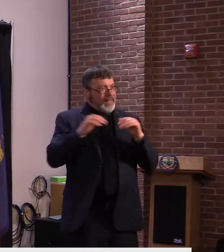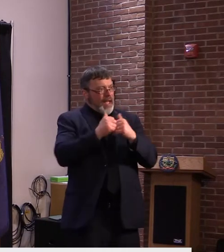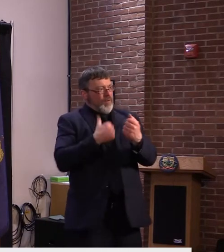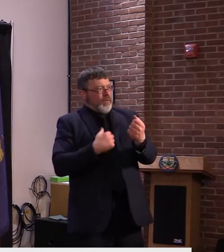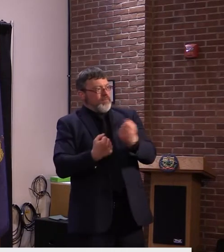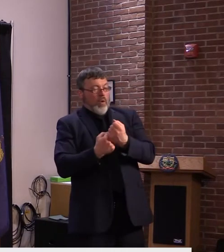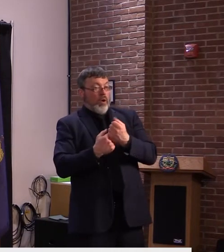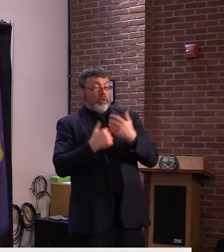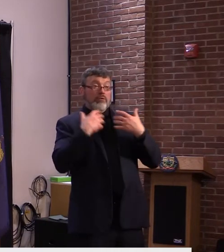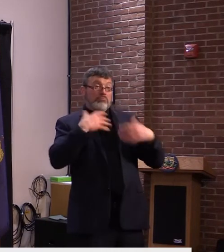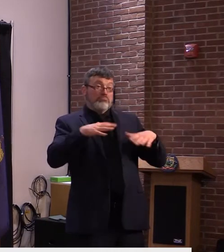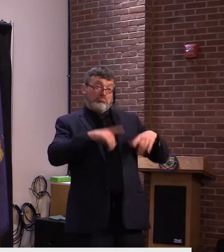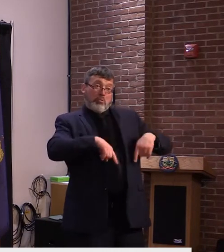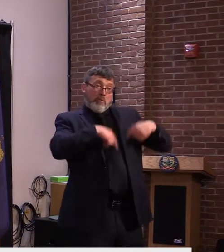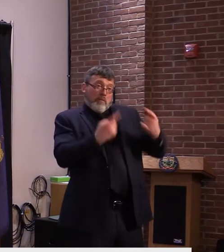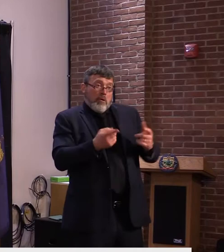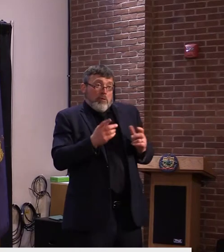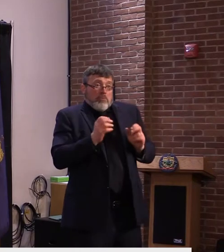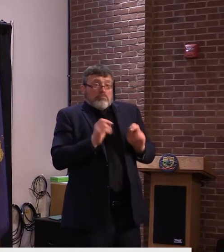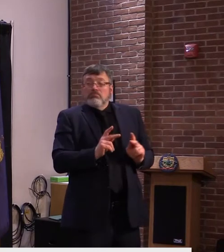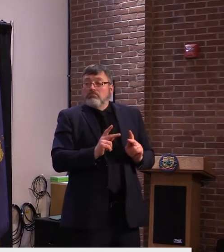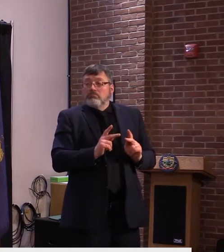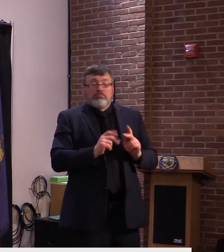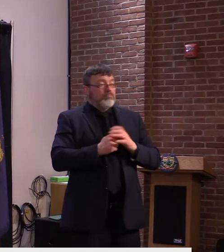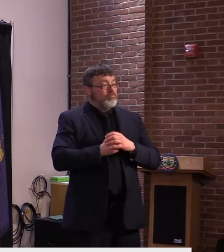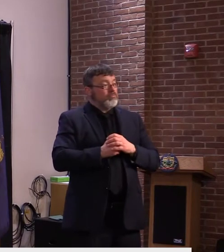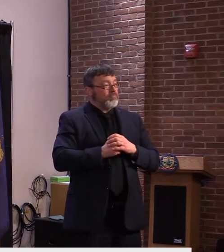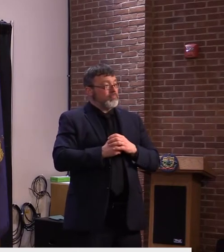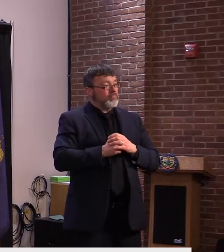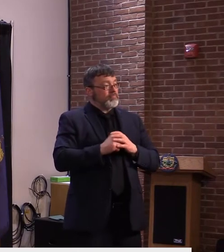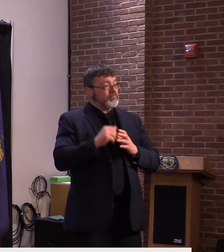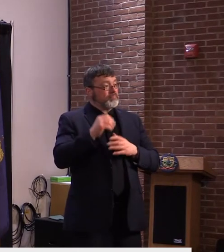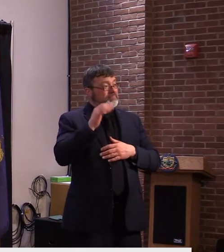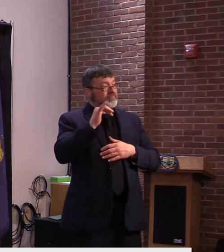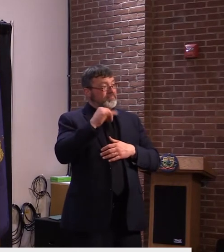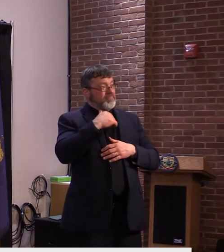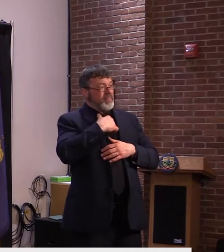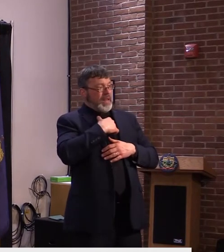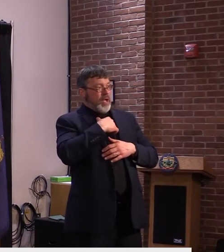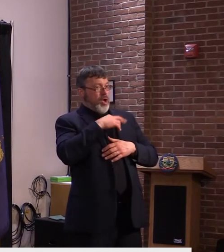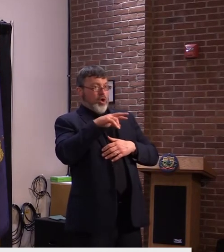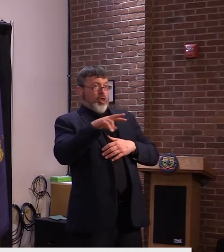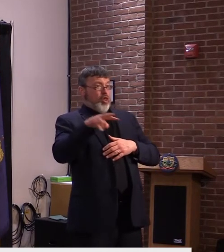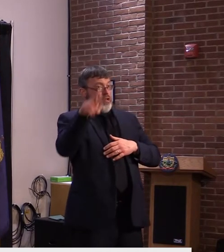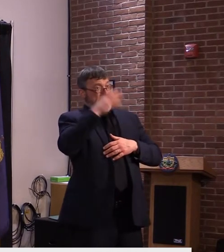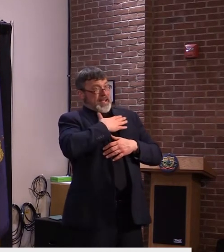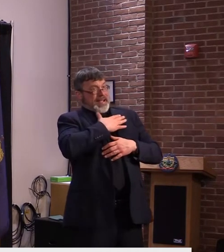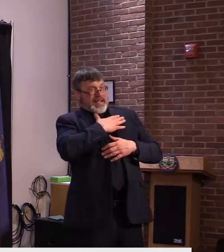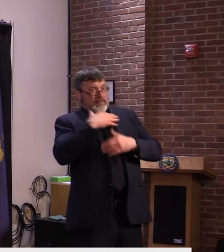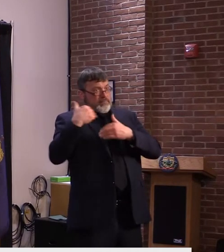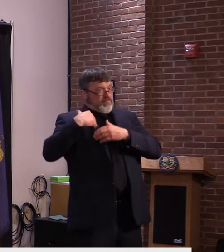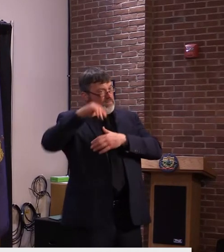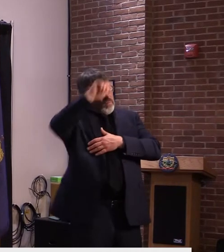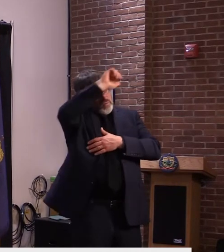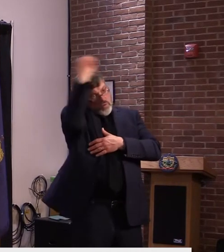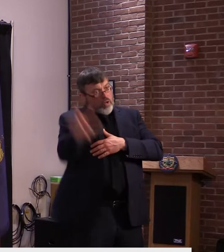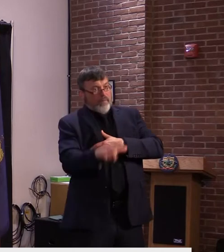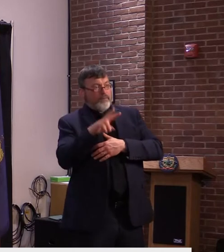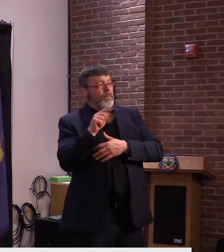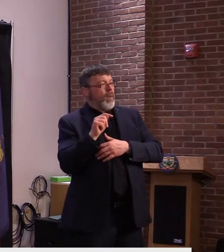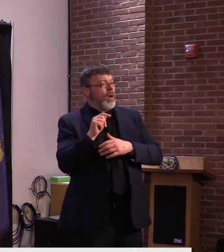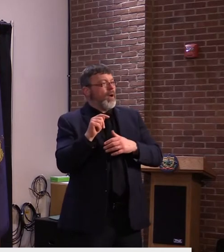because we've had to supervise the entire state across the board. But I think, you know, ultimately that's with a more precise understanding of the